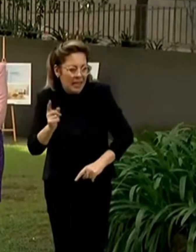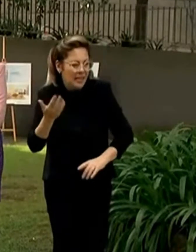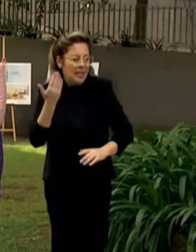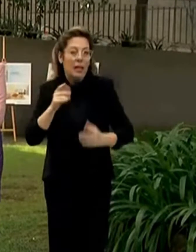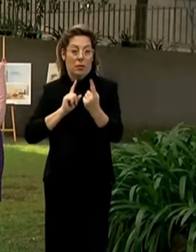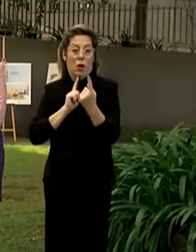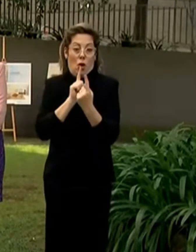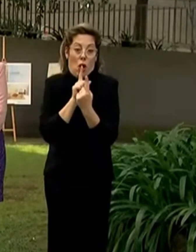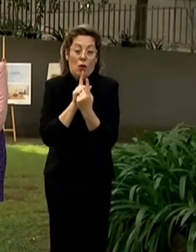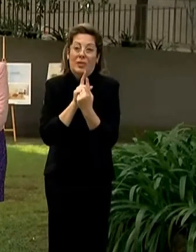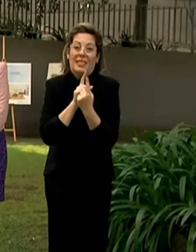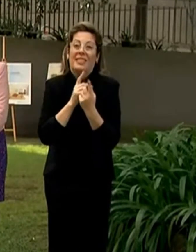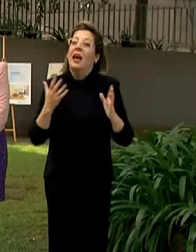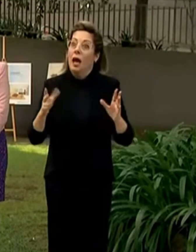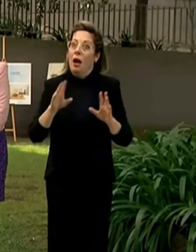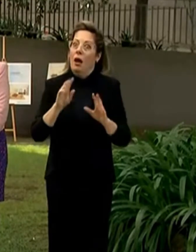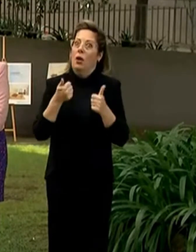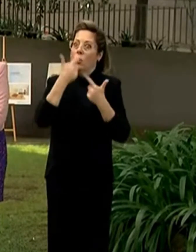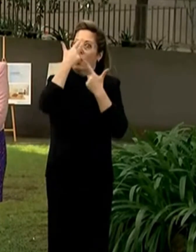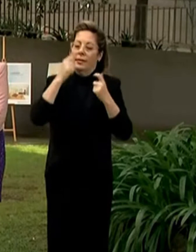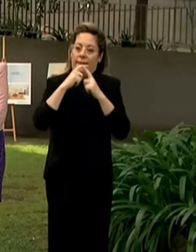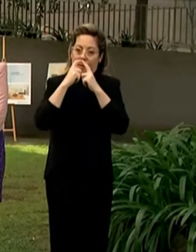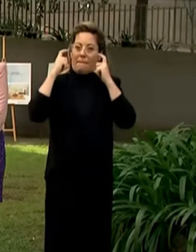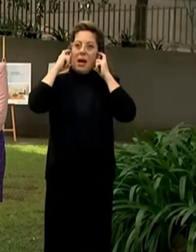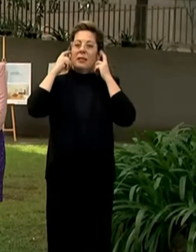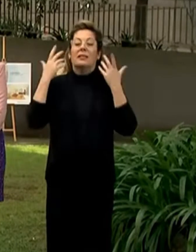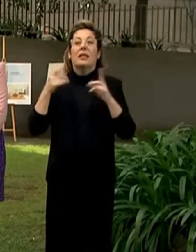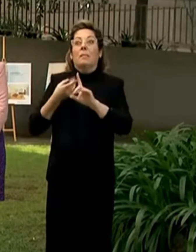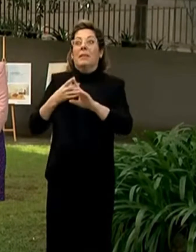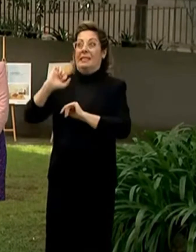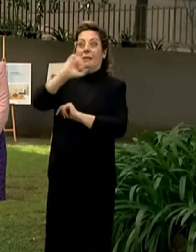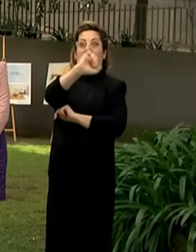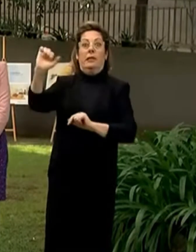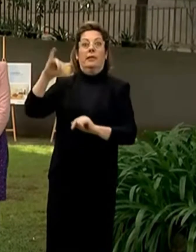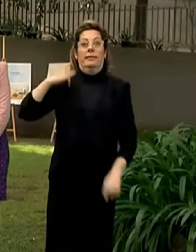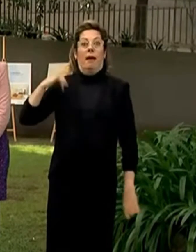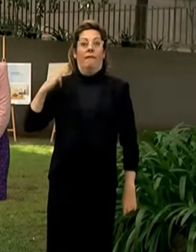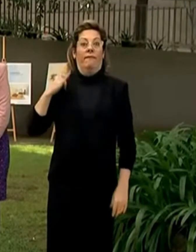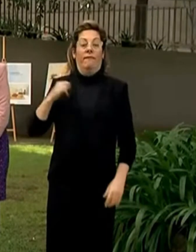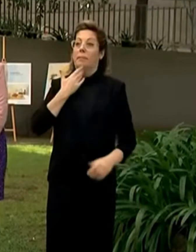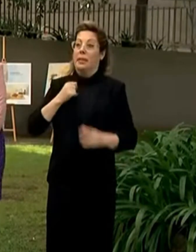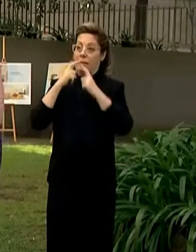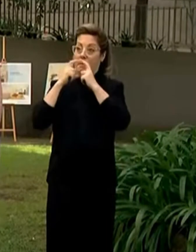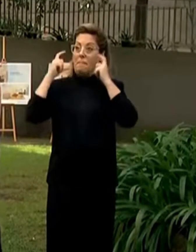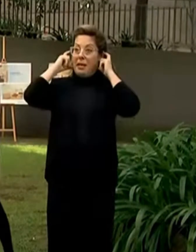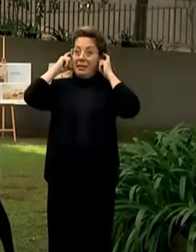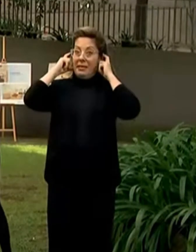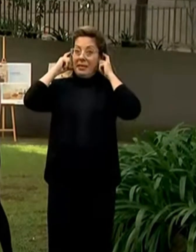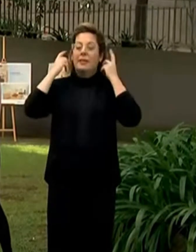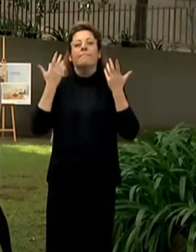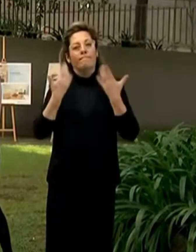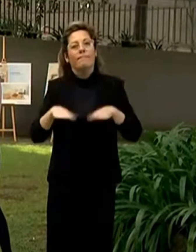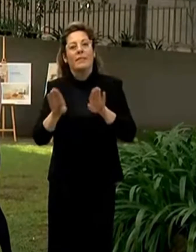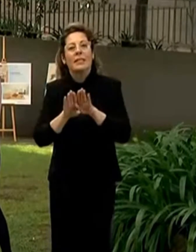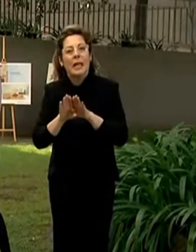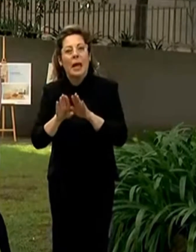order. So they would be circumstances where we're particularly asking for hospitality workers to wear masks. And similarly in places of worship, I'd